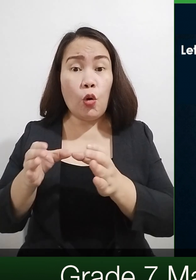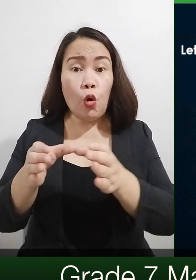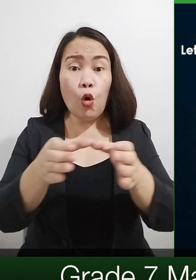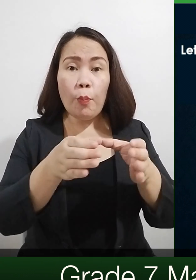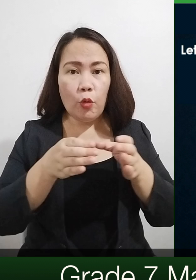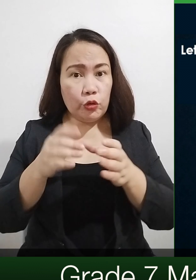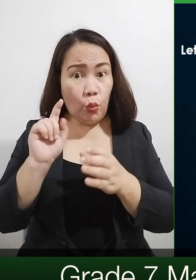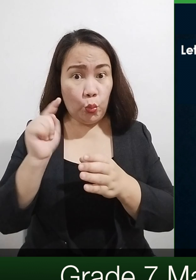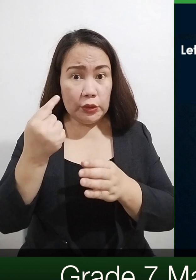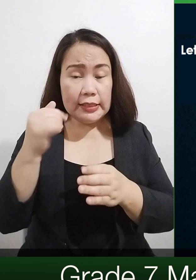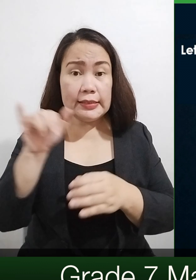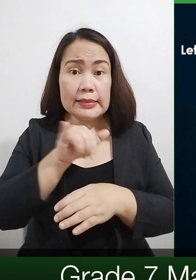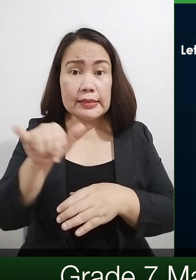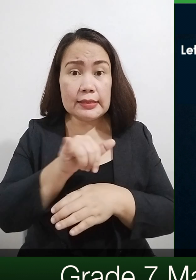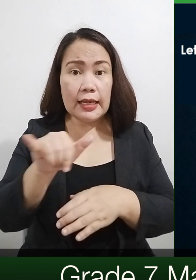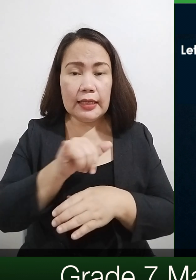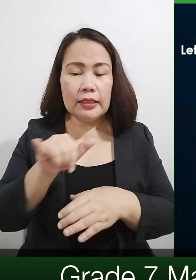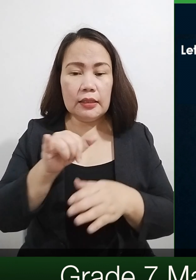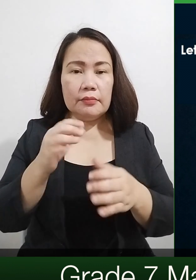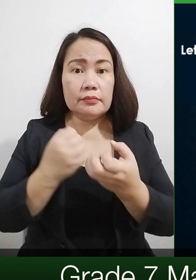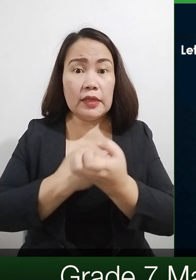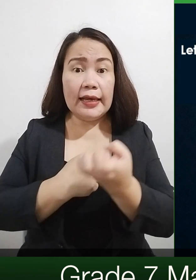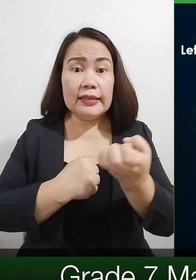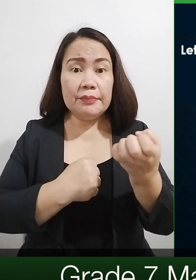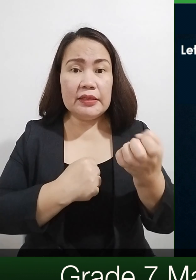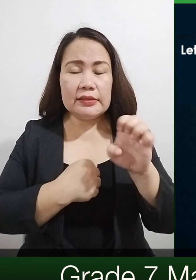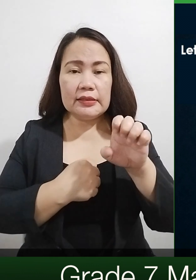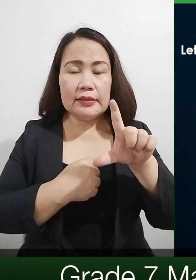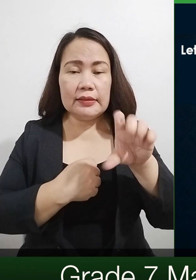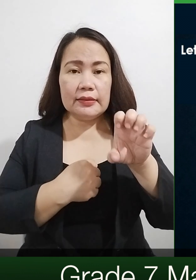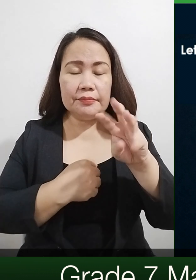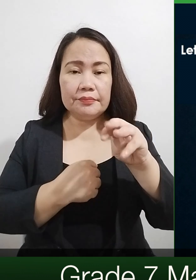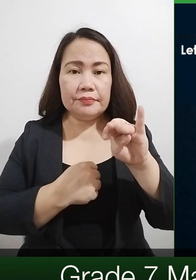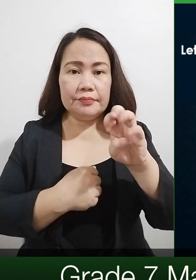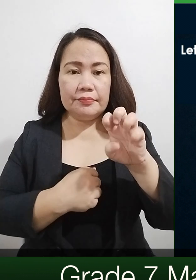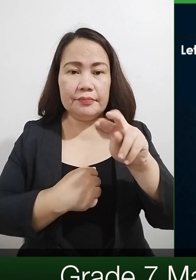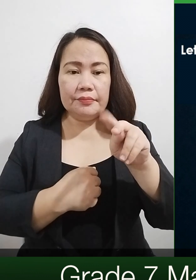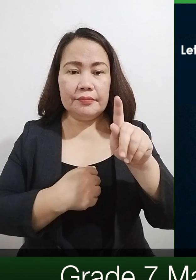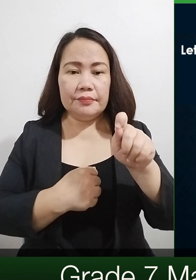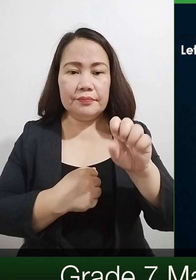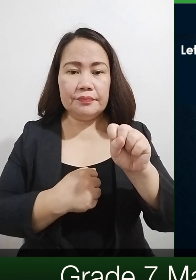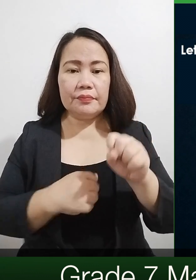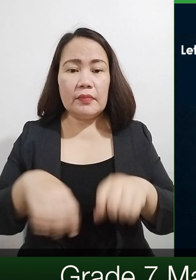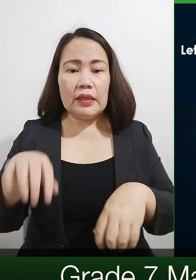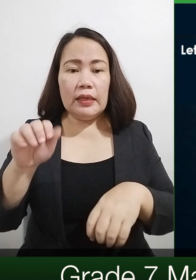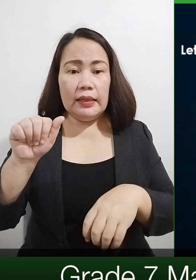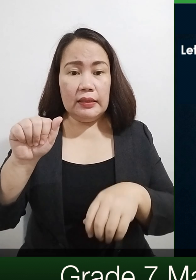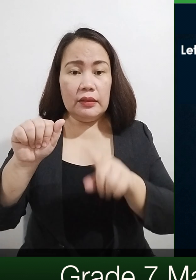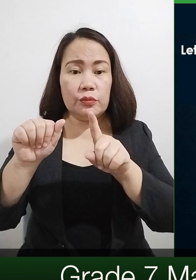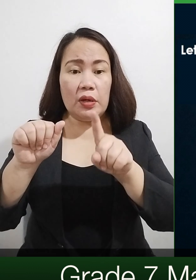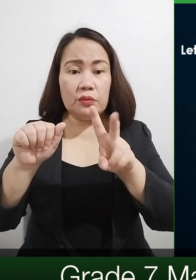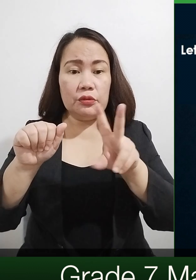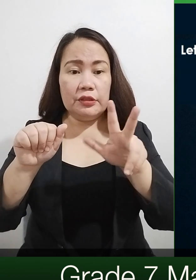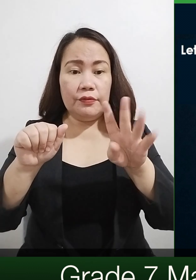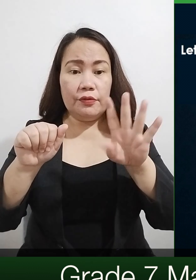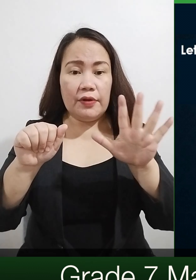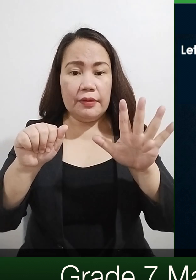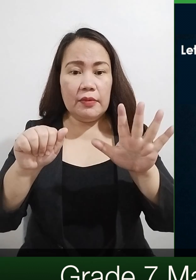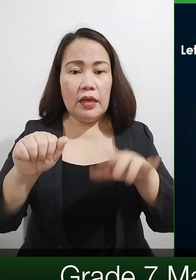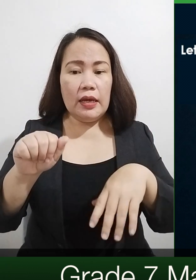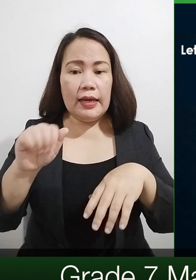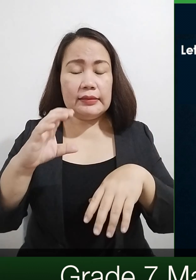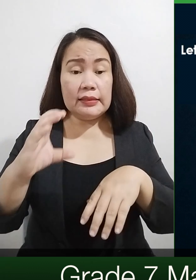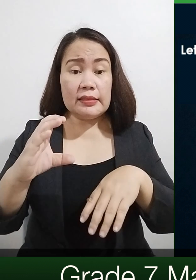pareho. So, ang elements ni A ay 1, 2, 3, 4, 5. Ang elements ni C naman ay 2, 4, 6, 8, 10. So,